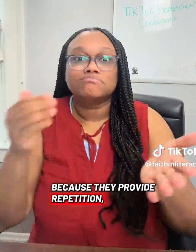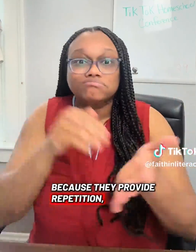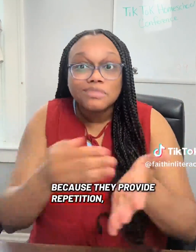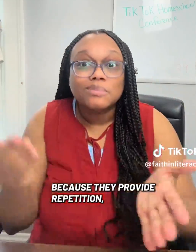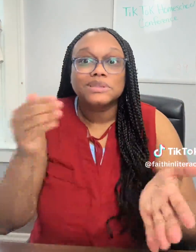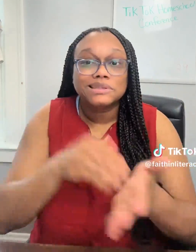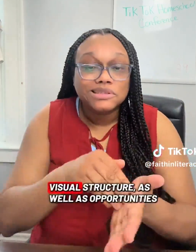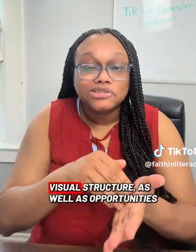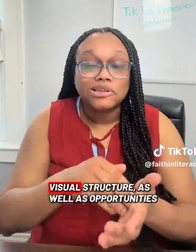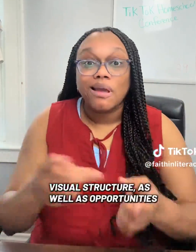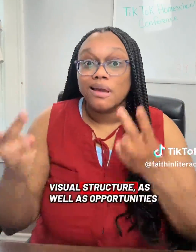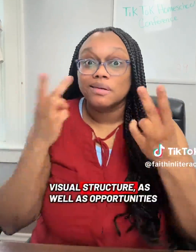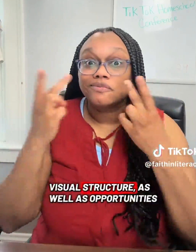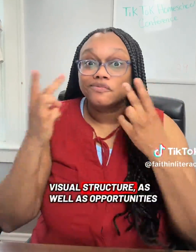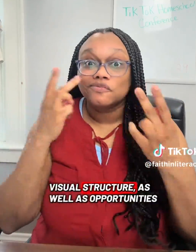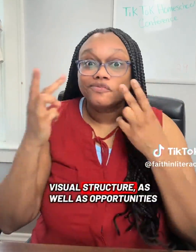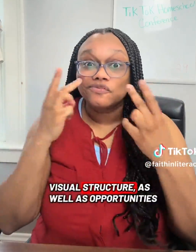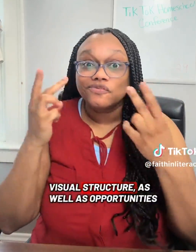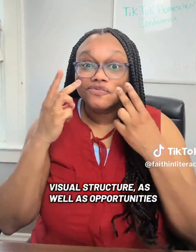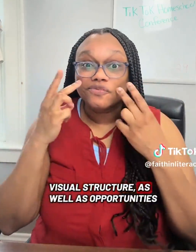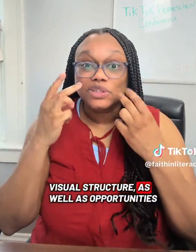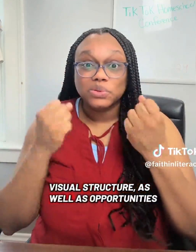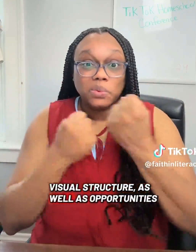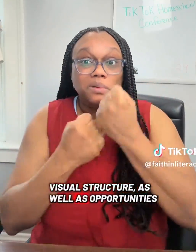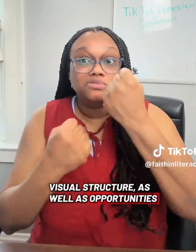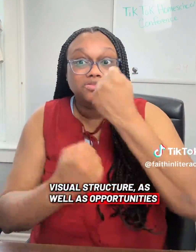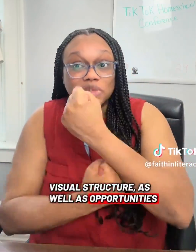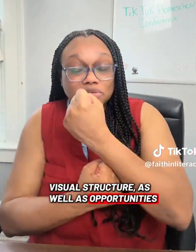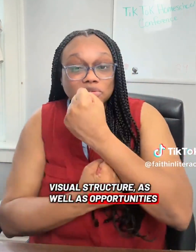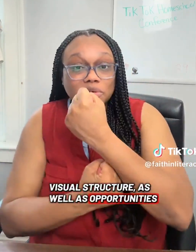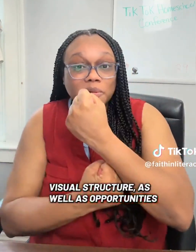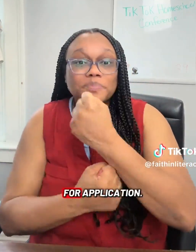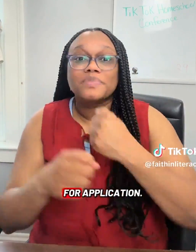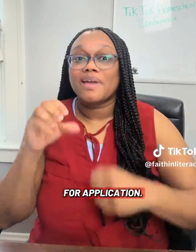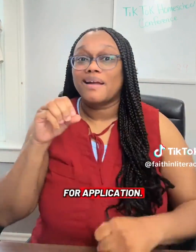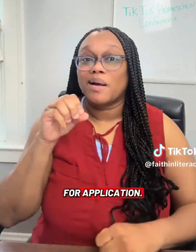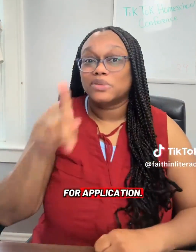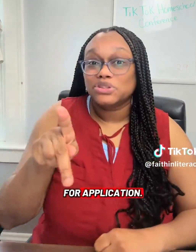repetition, visual structure, as well as opportunities for application.